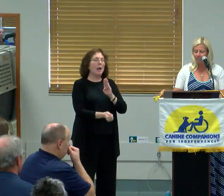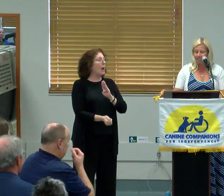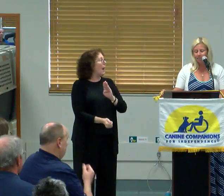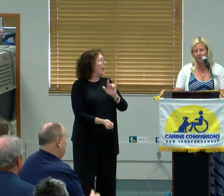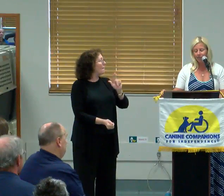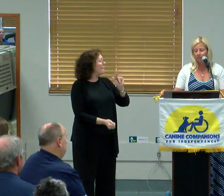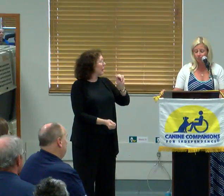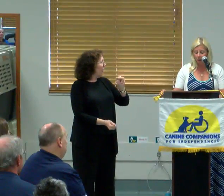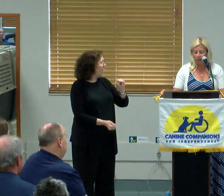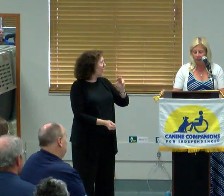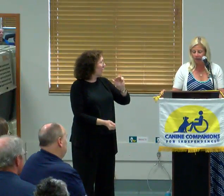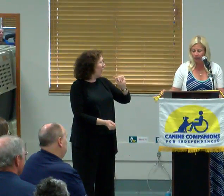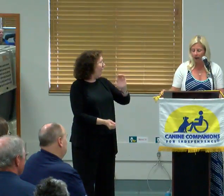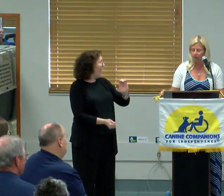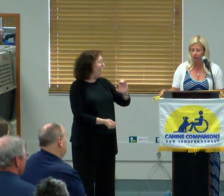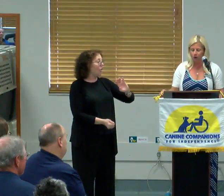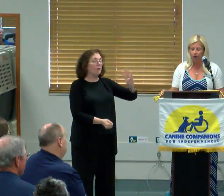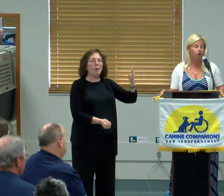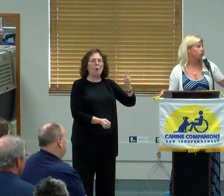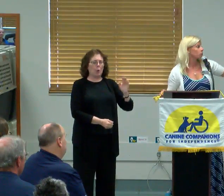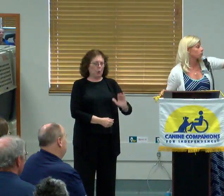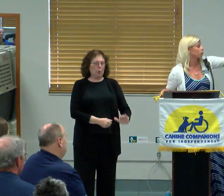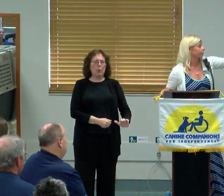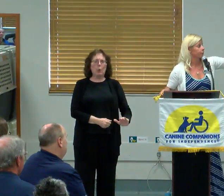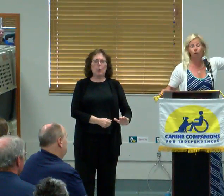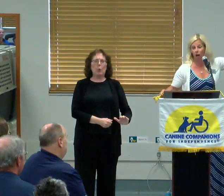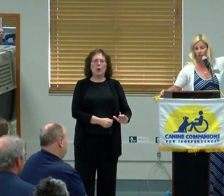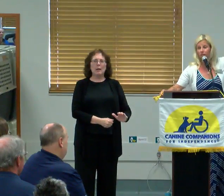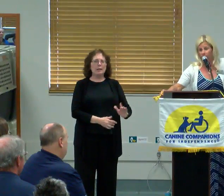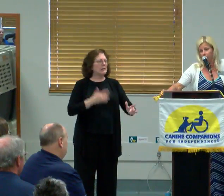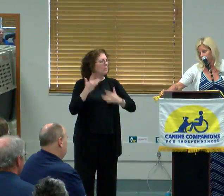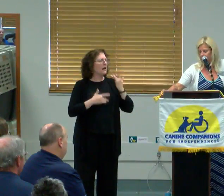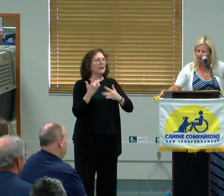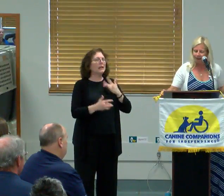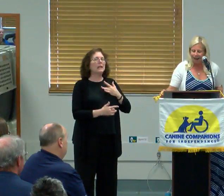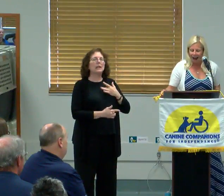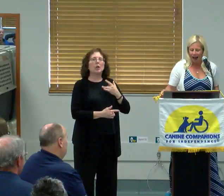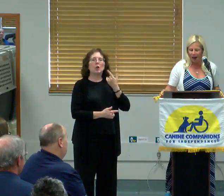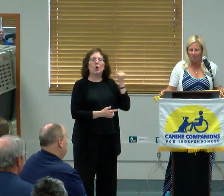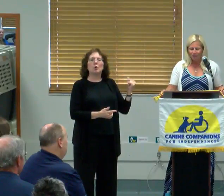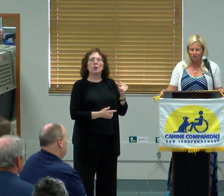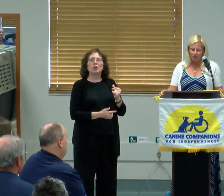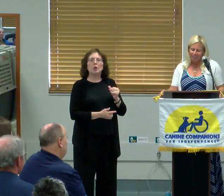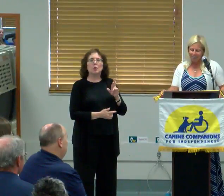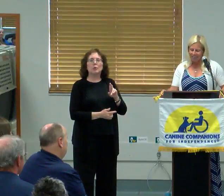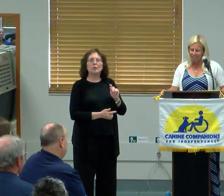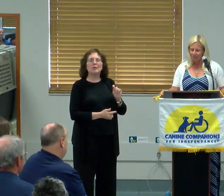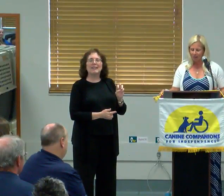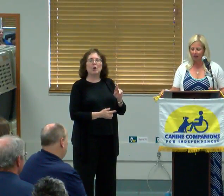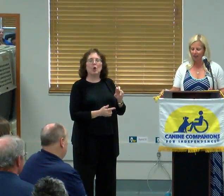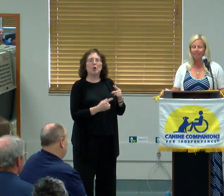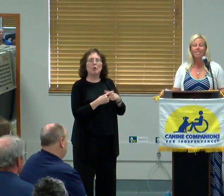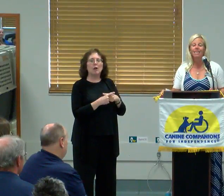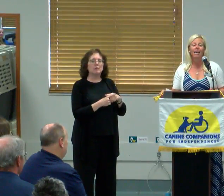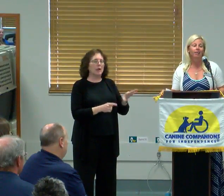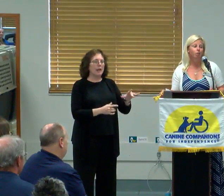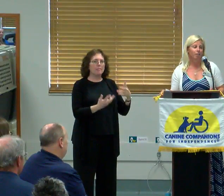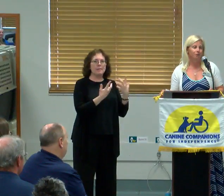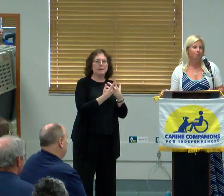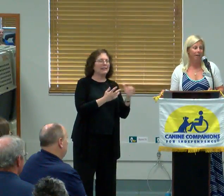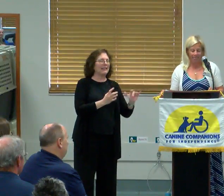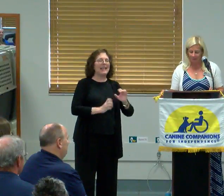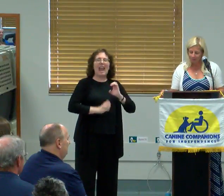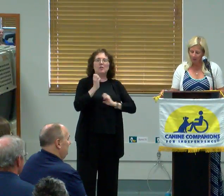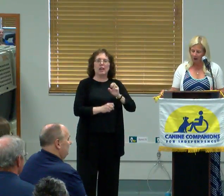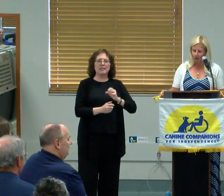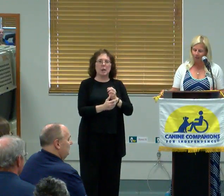a petite and spunky Labrador Golden Retriever cross. Jody has likened Blanca to the